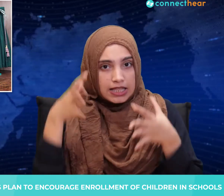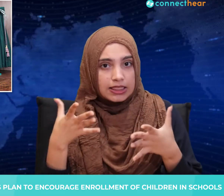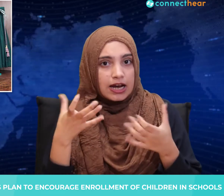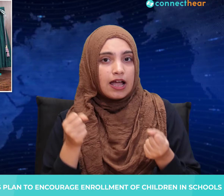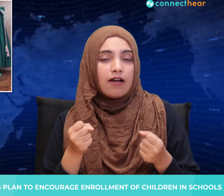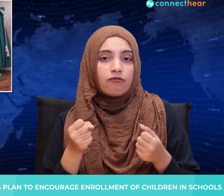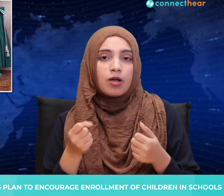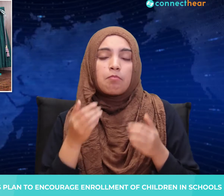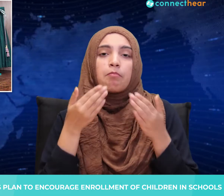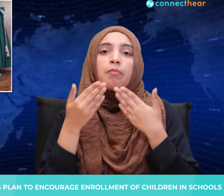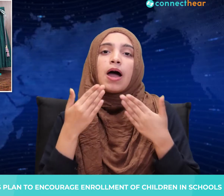education.